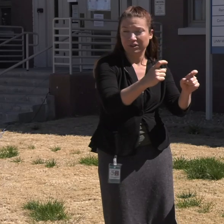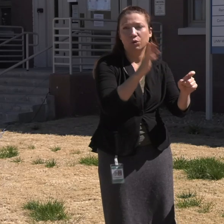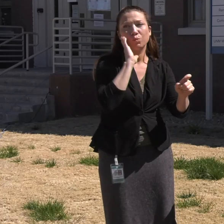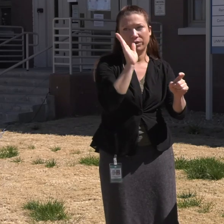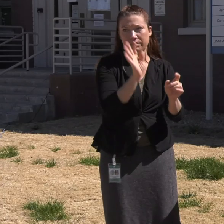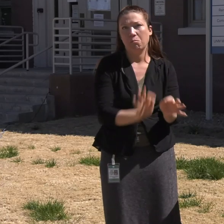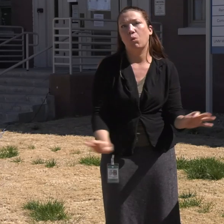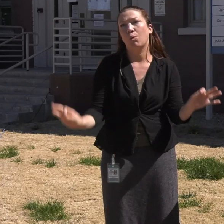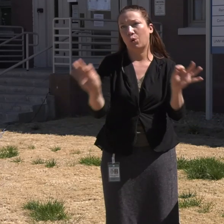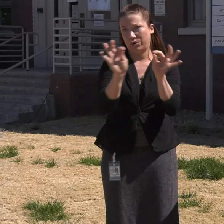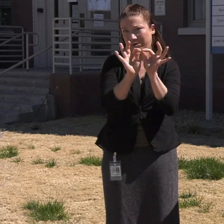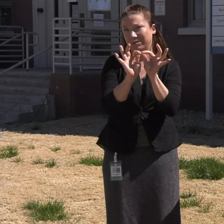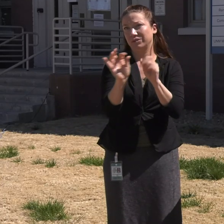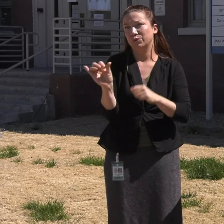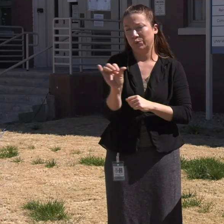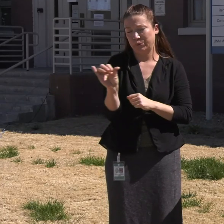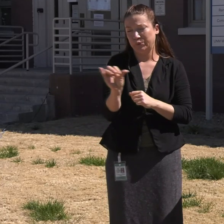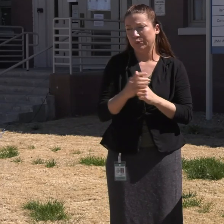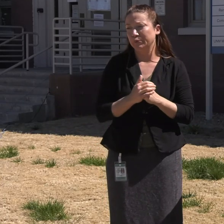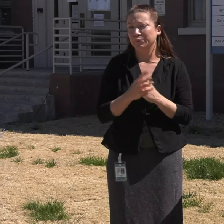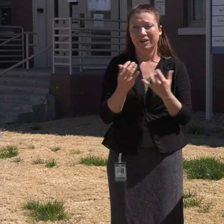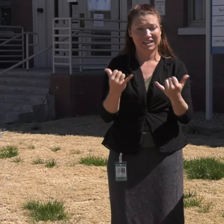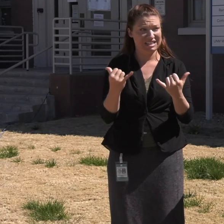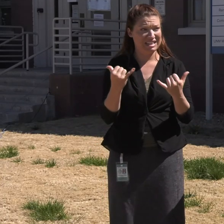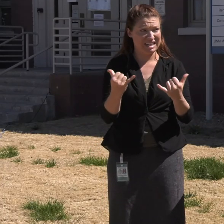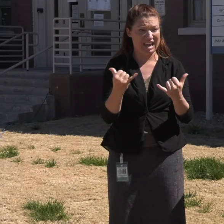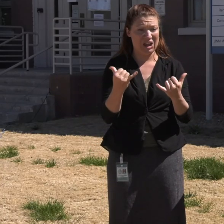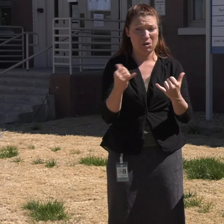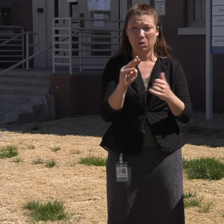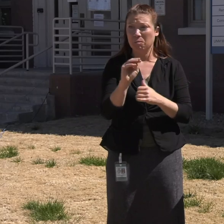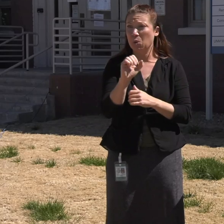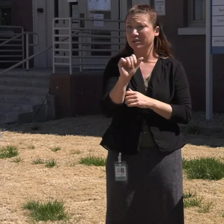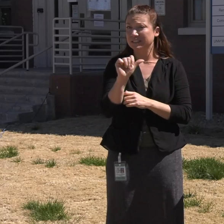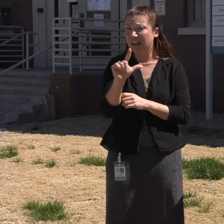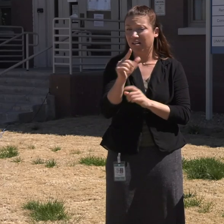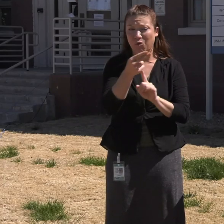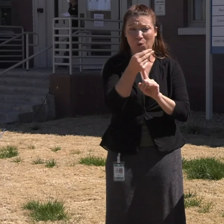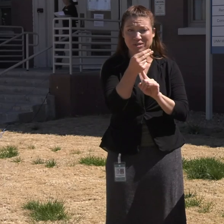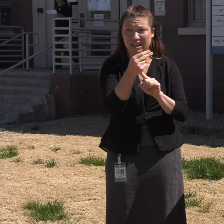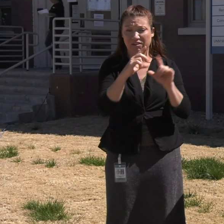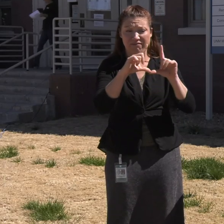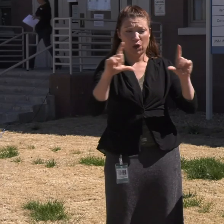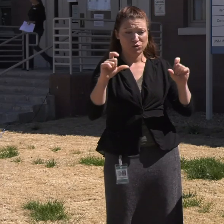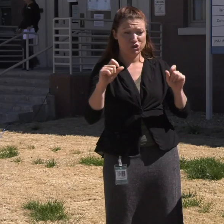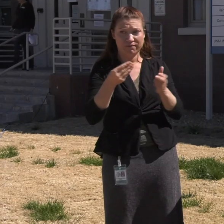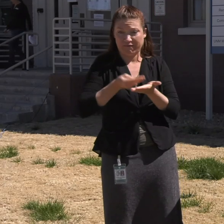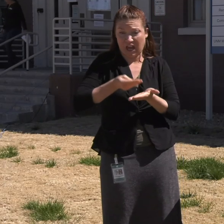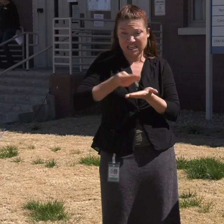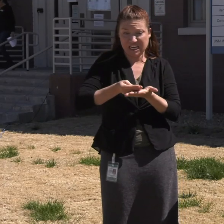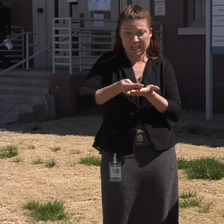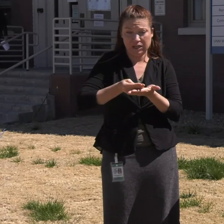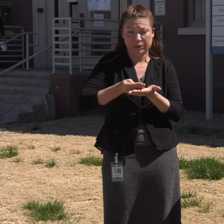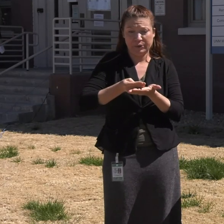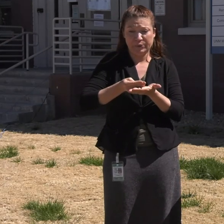system. Currently, we have a limited amount of motel voucher of funding, and we have funding available, and we have a system in place